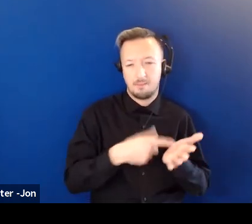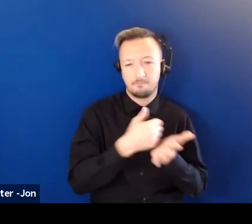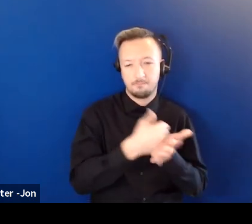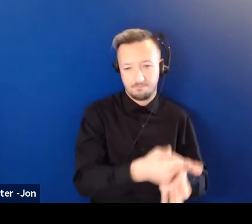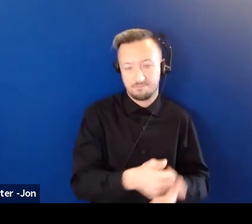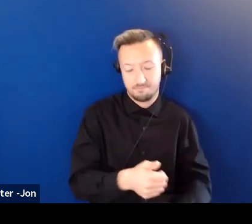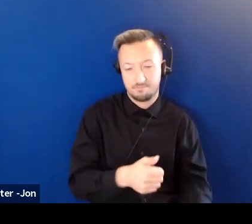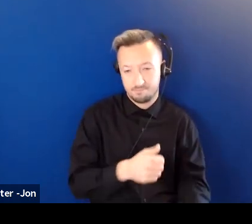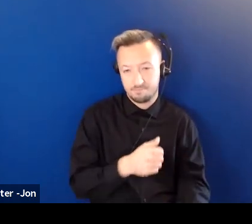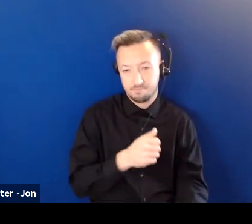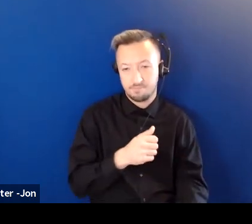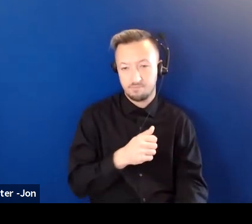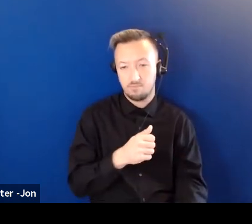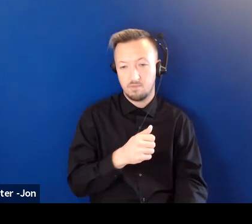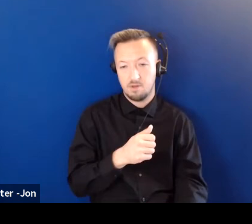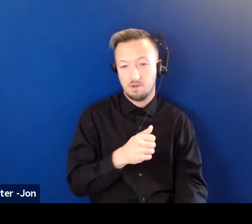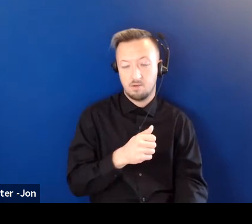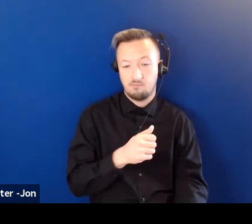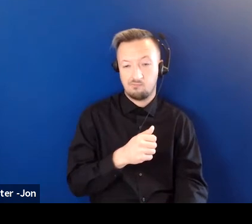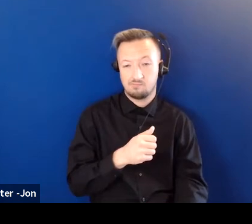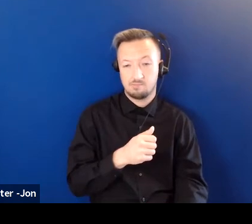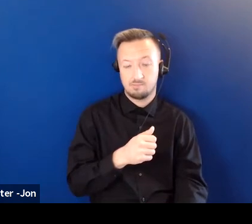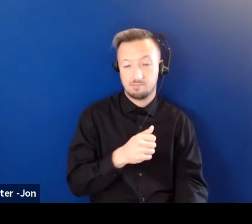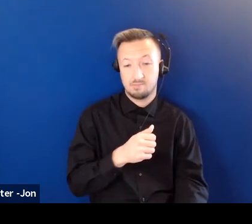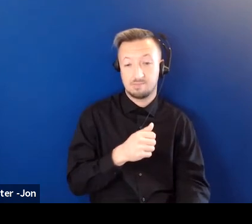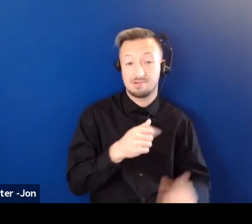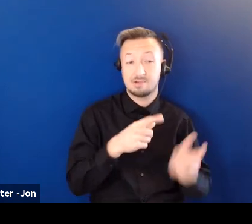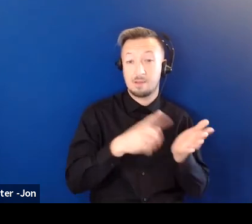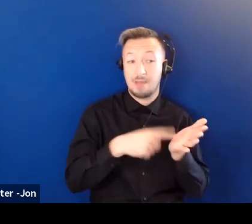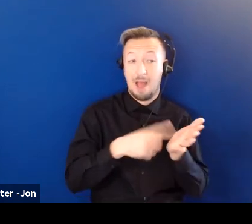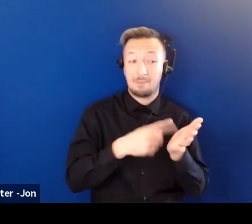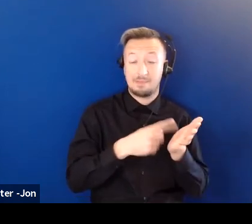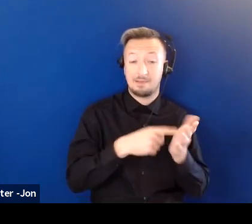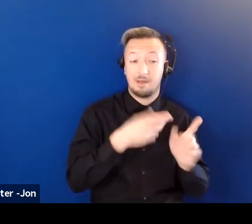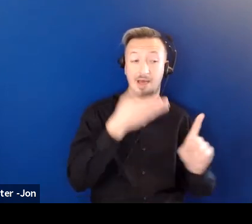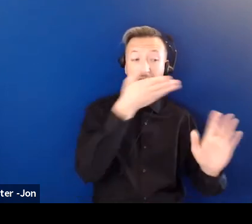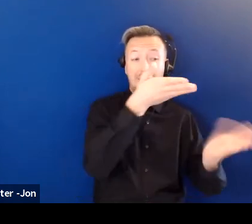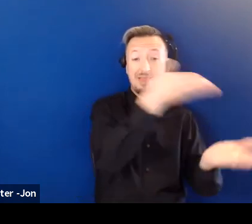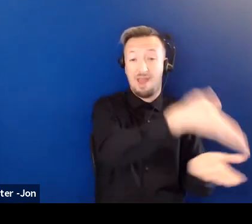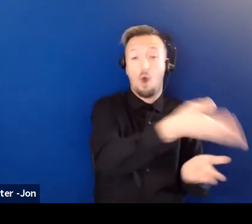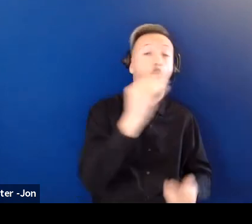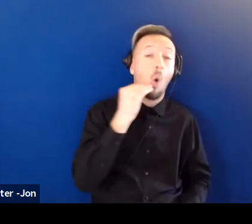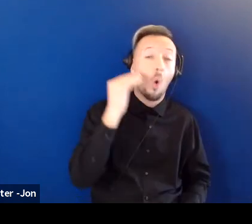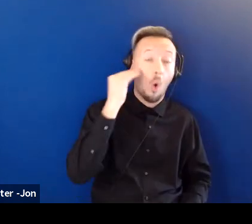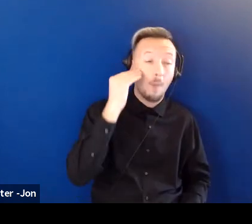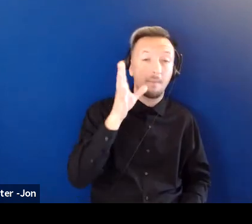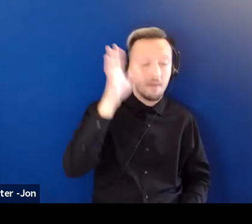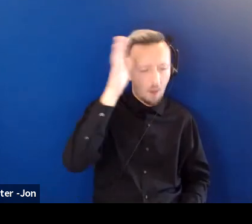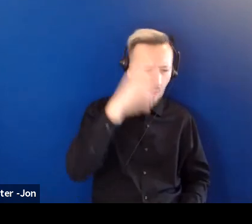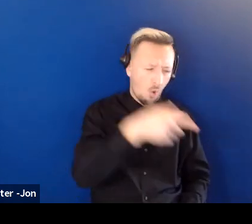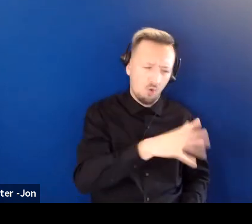think a lot of times youth, sometimes at home, they're being told that they don't have a disability, they're